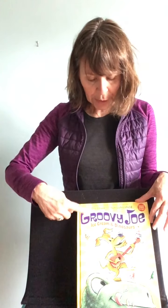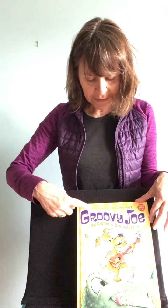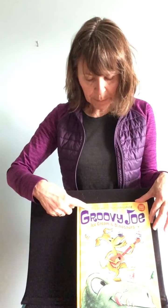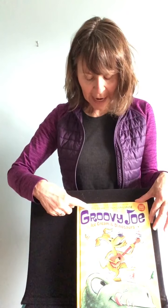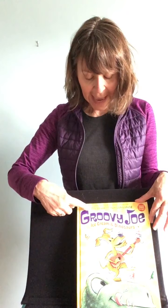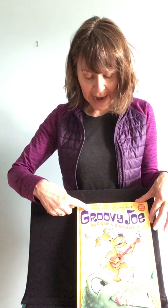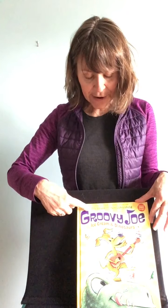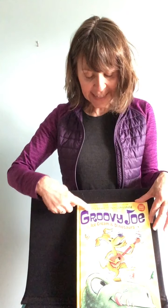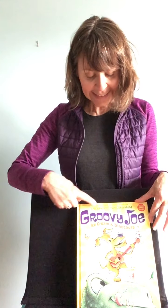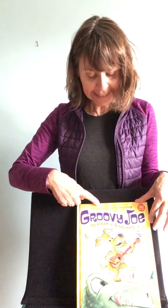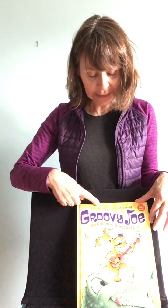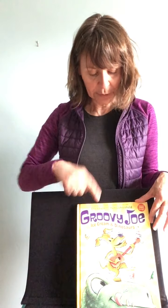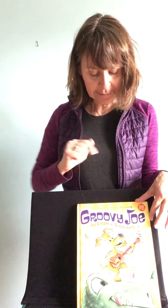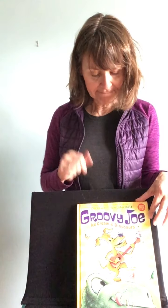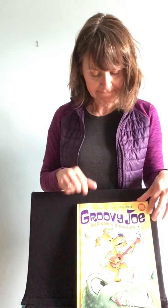is by Eric Litwin.